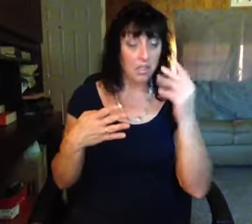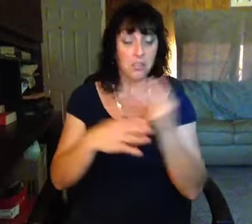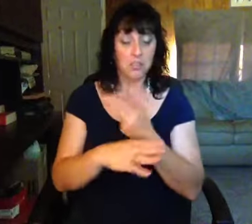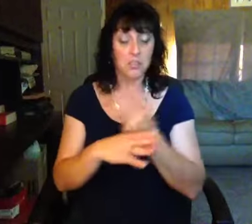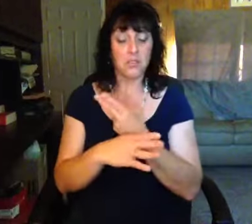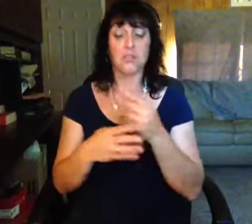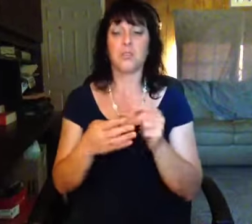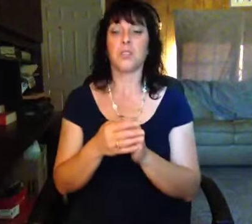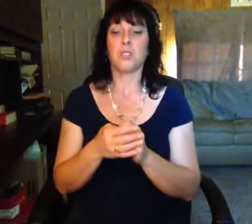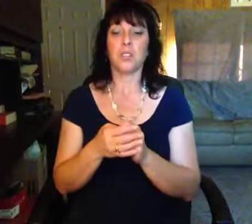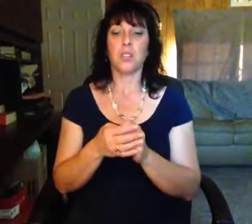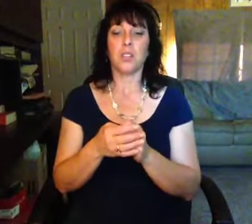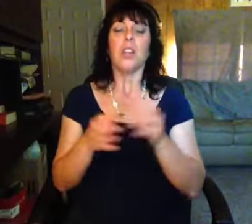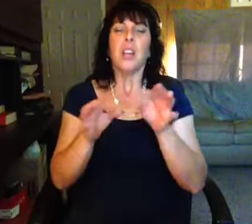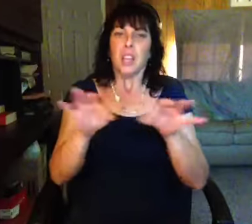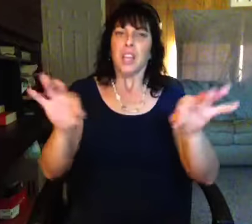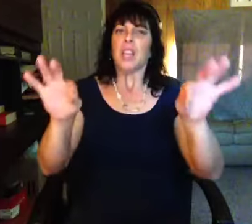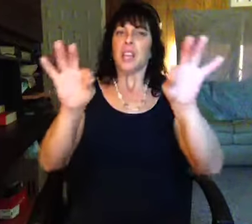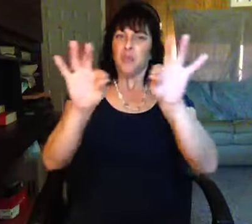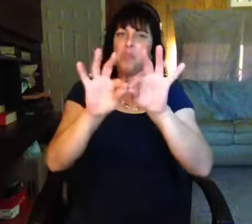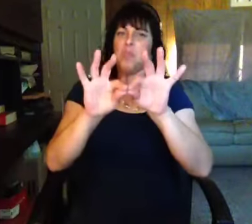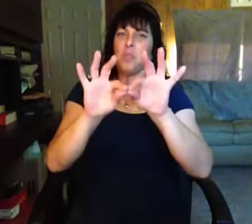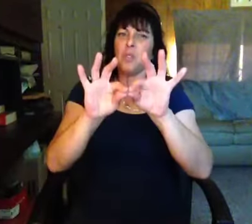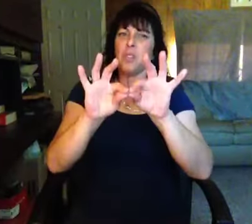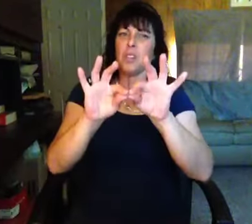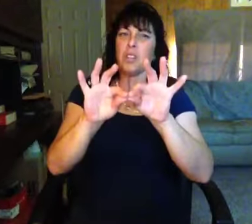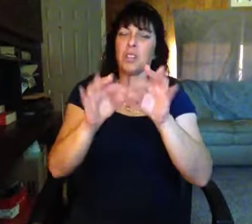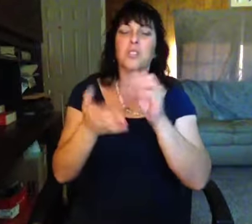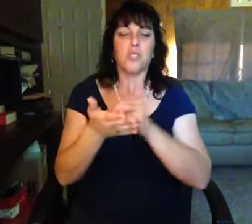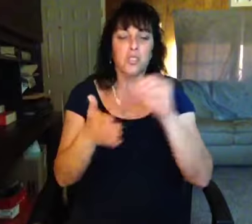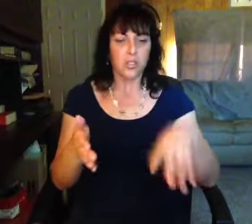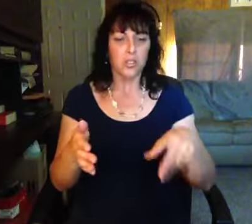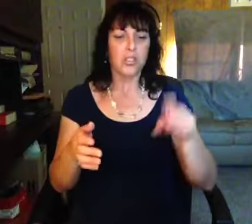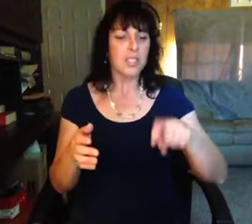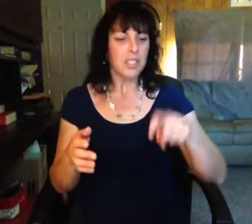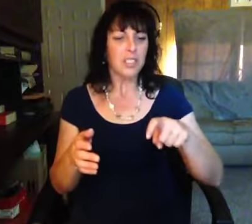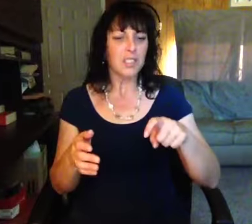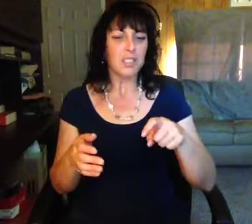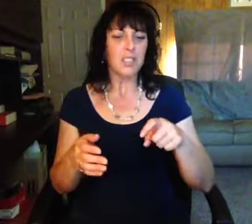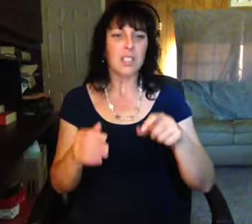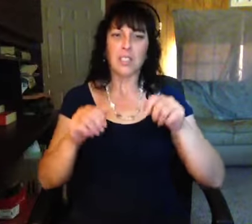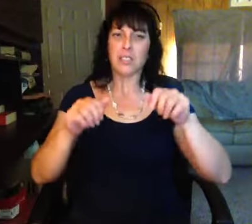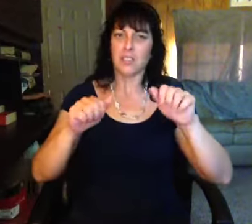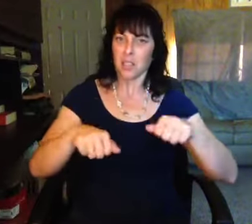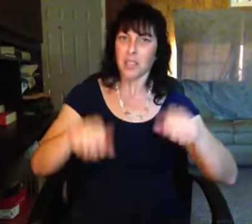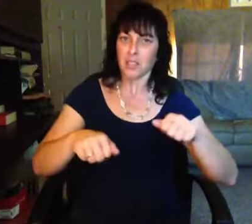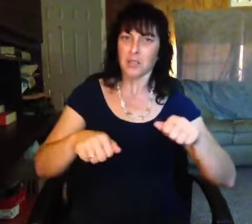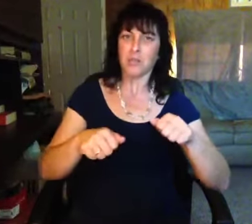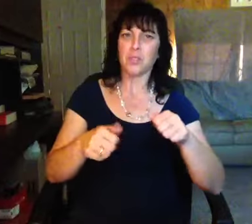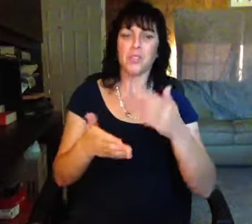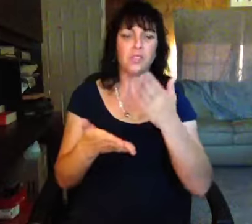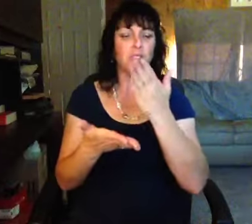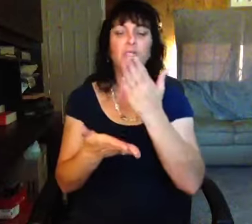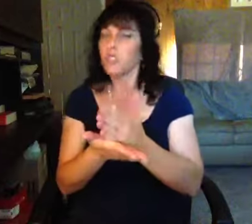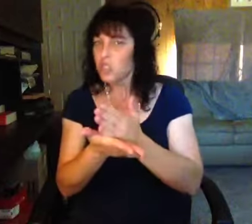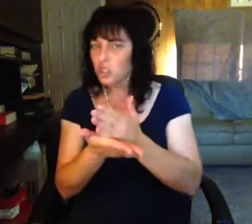to stop, think about what's been presented to them, and if they don't understand, back up, rewatch before